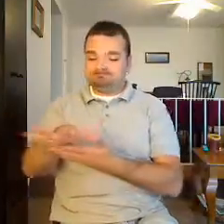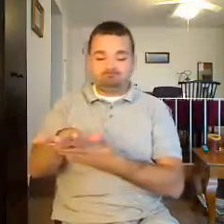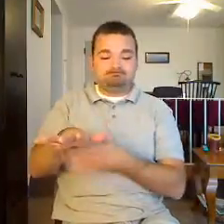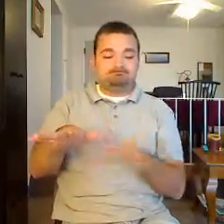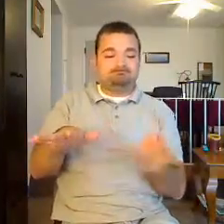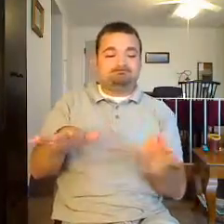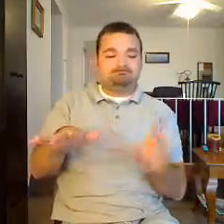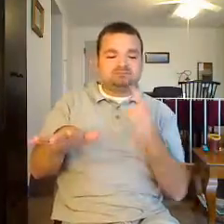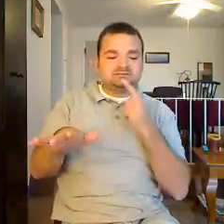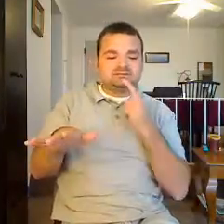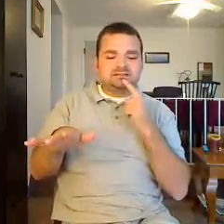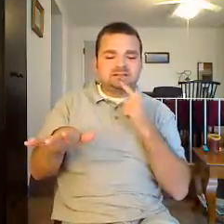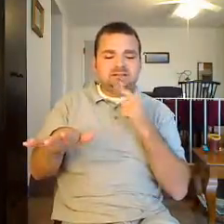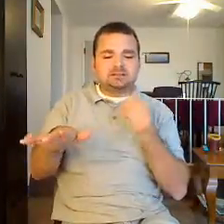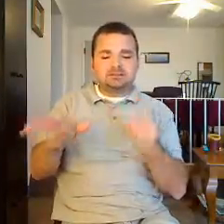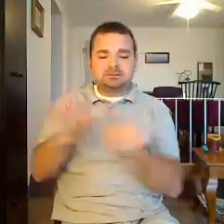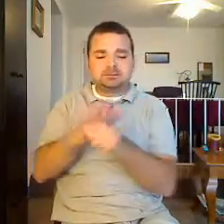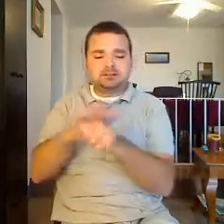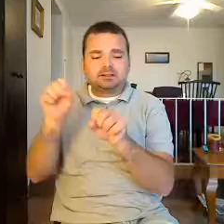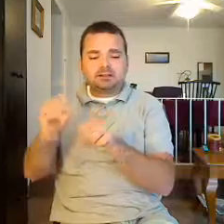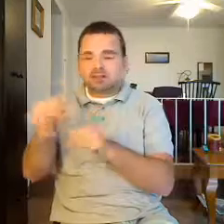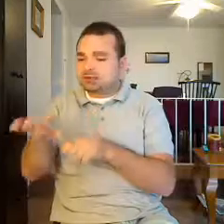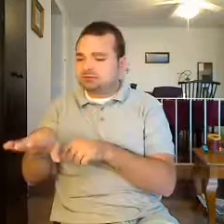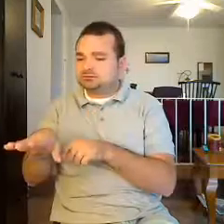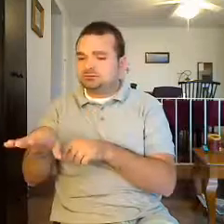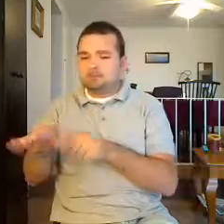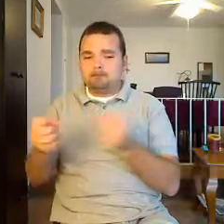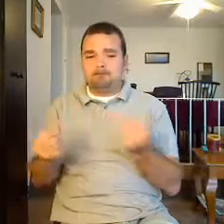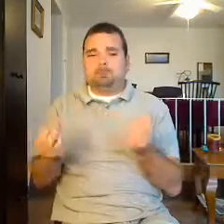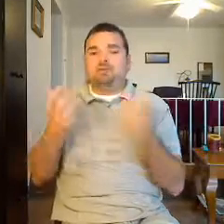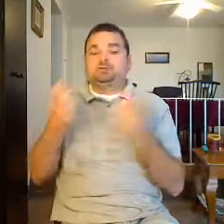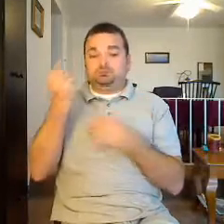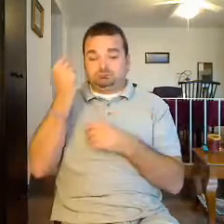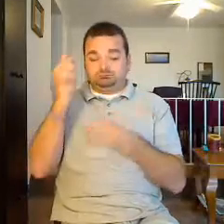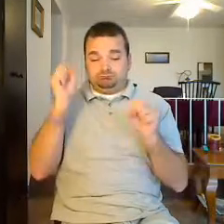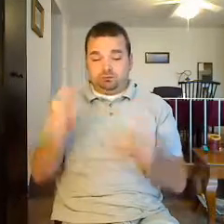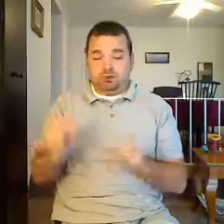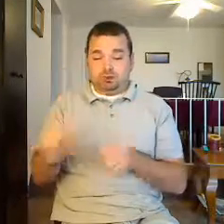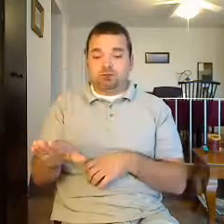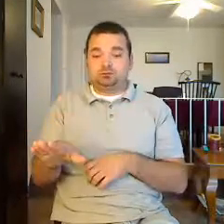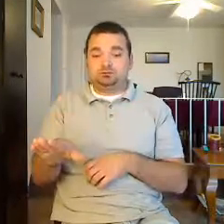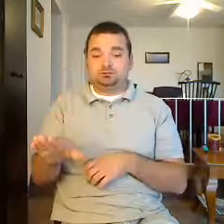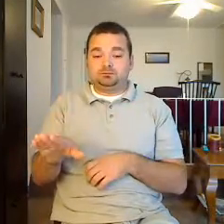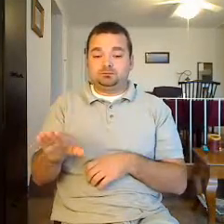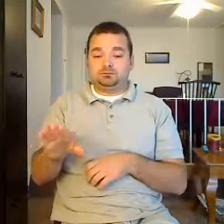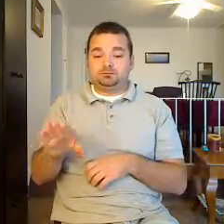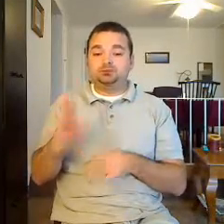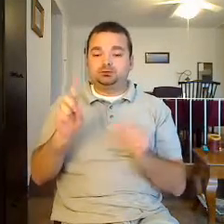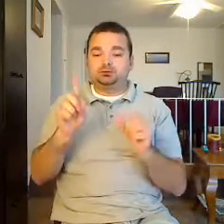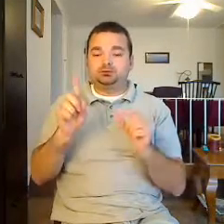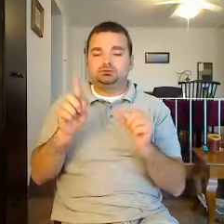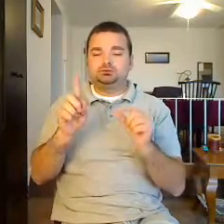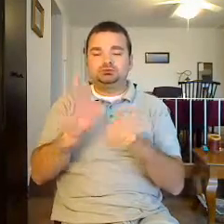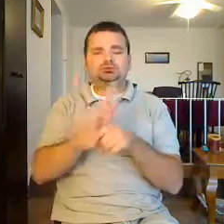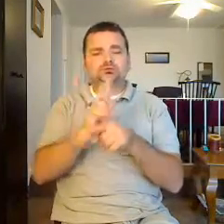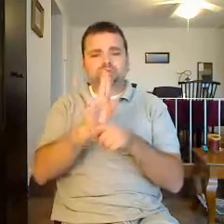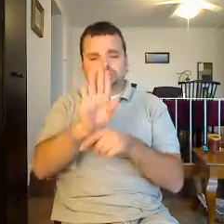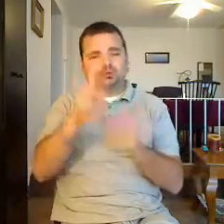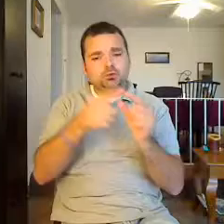can, with as much understanding as you can. Use your own words, then uncover the notes and check yourself. Do